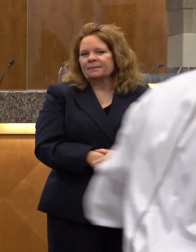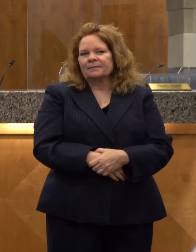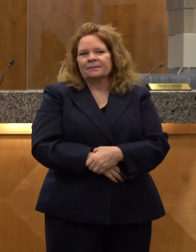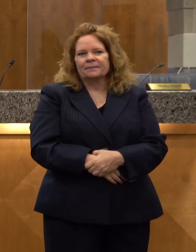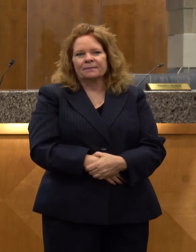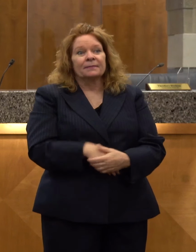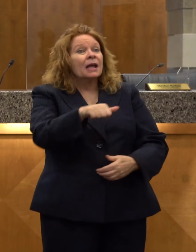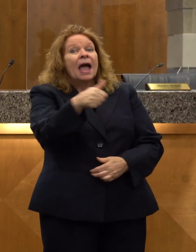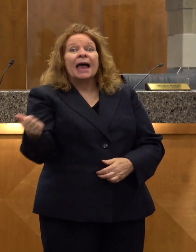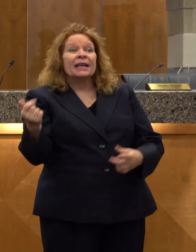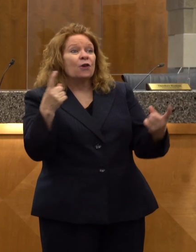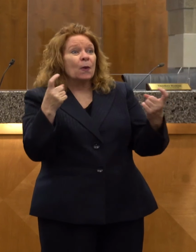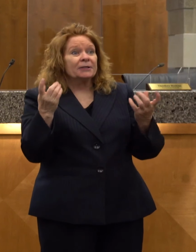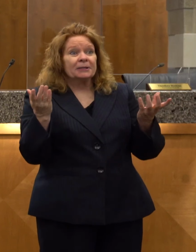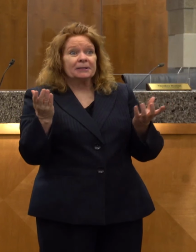Any other questions?